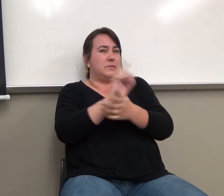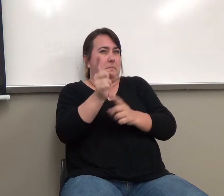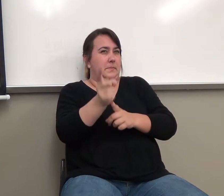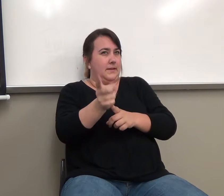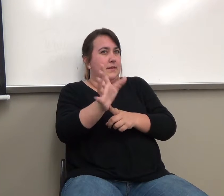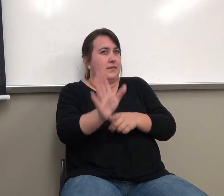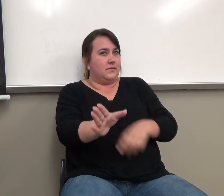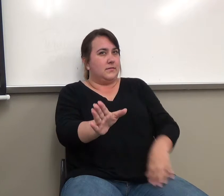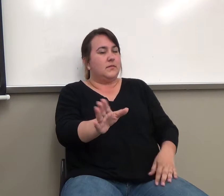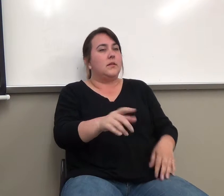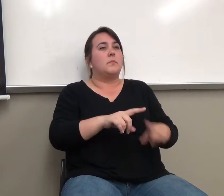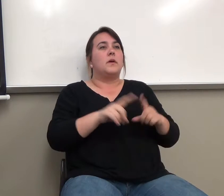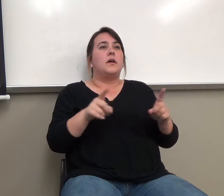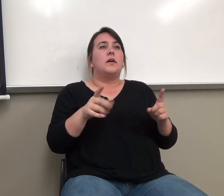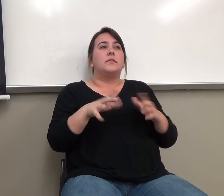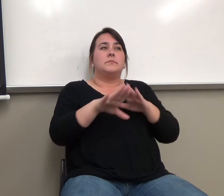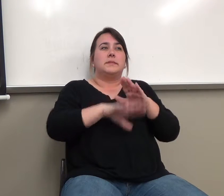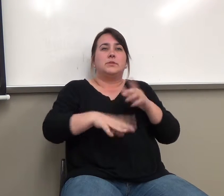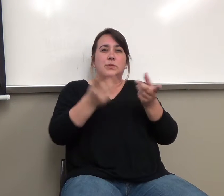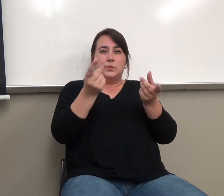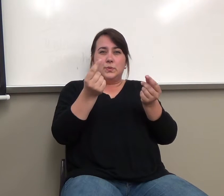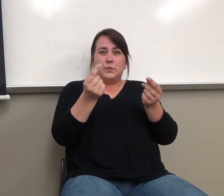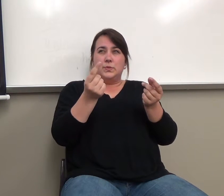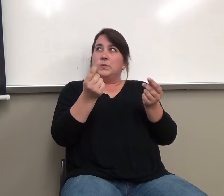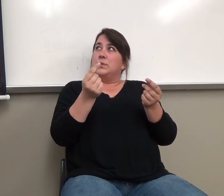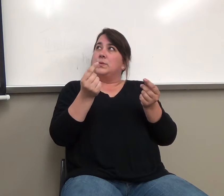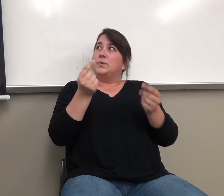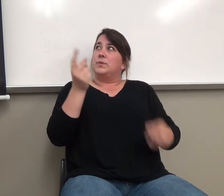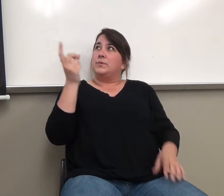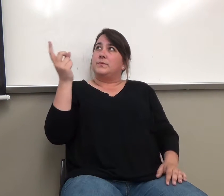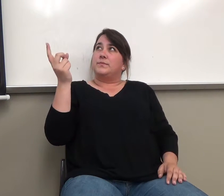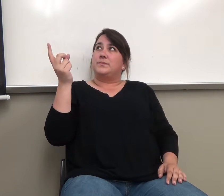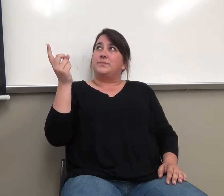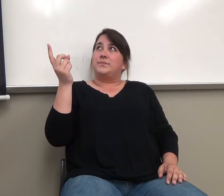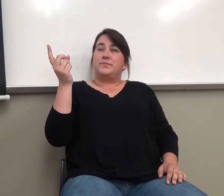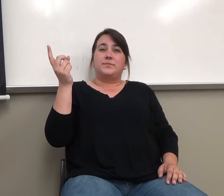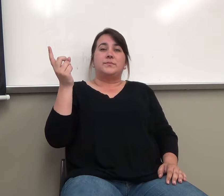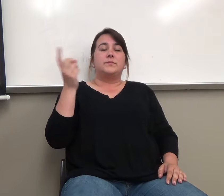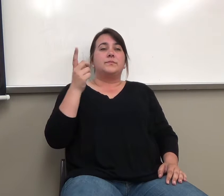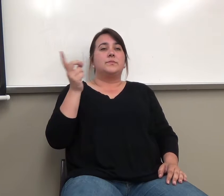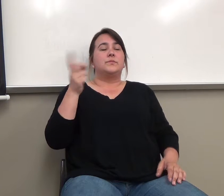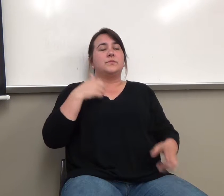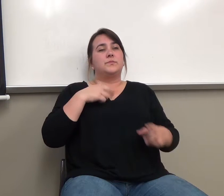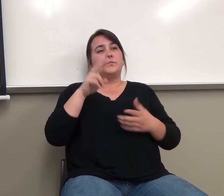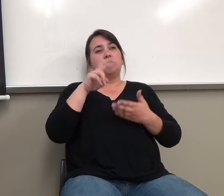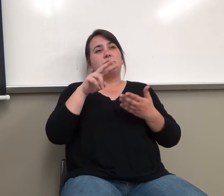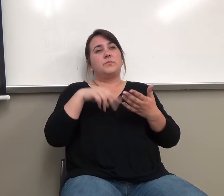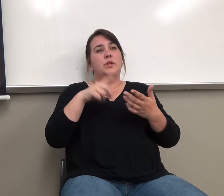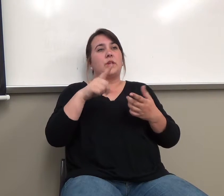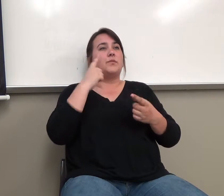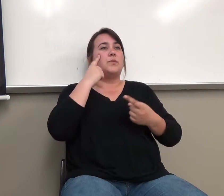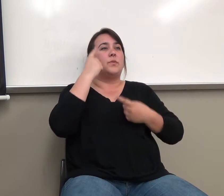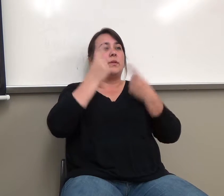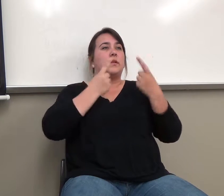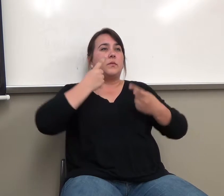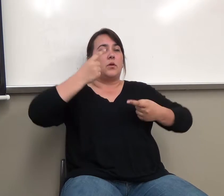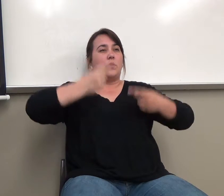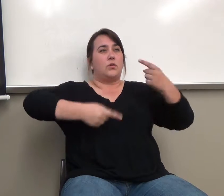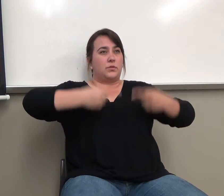But basically, what you're doing is thinking of an argument that you would